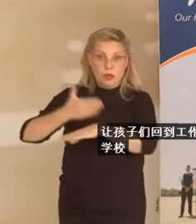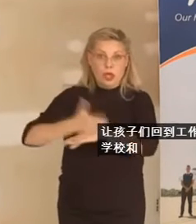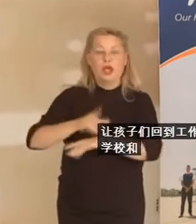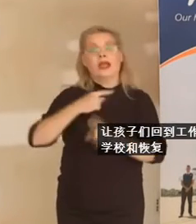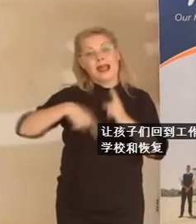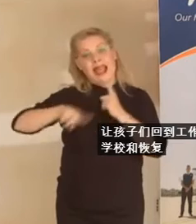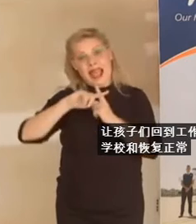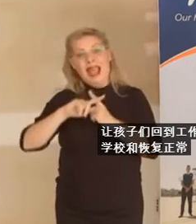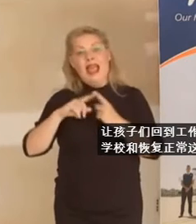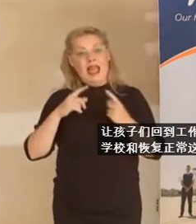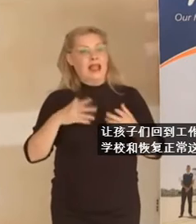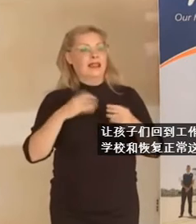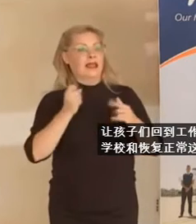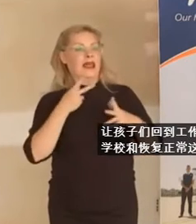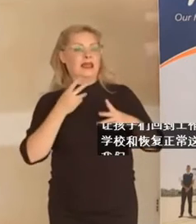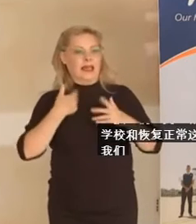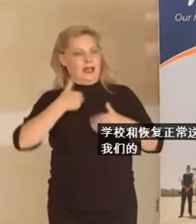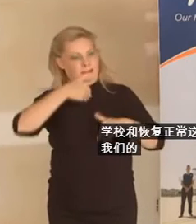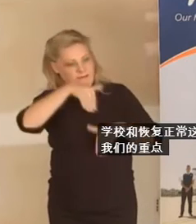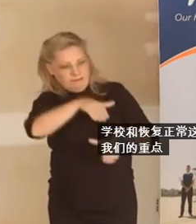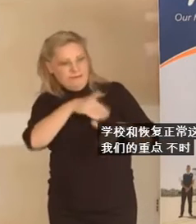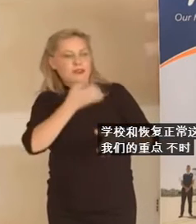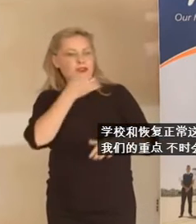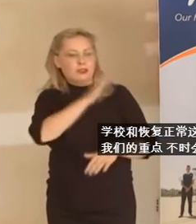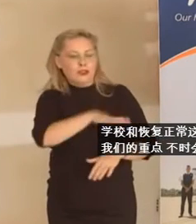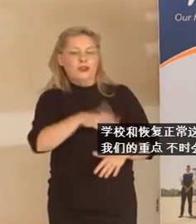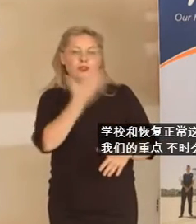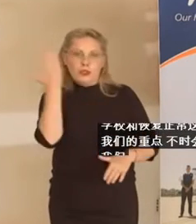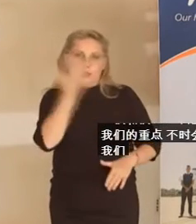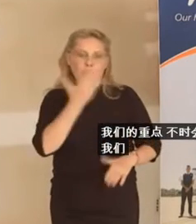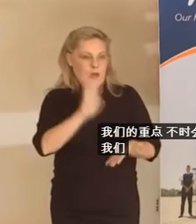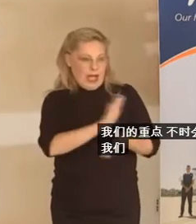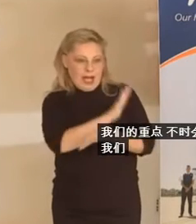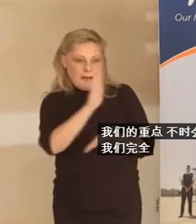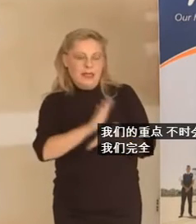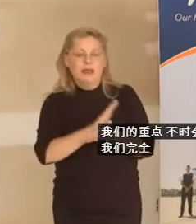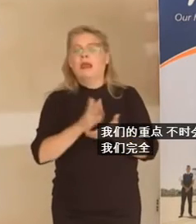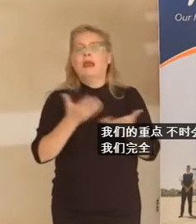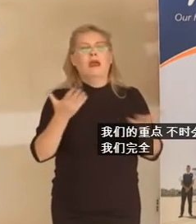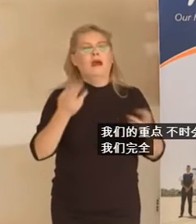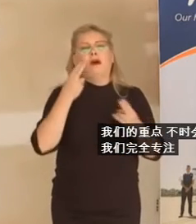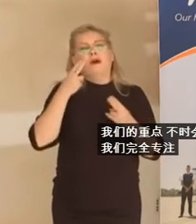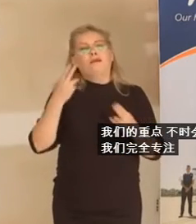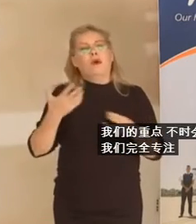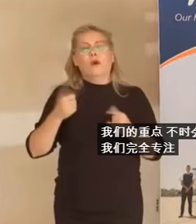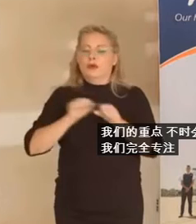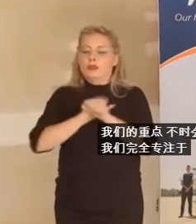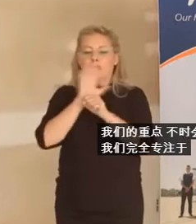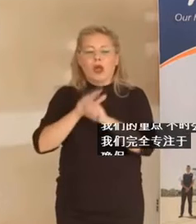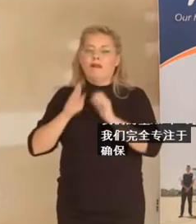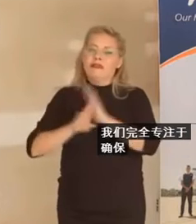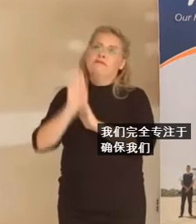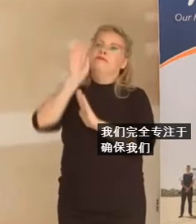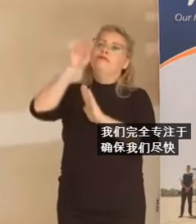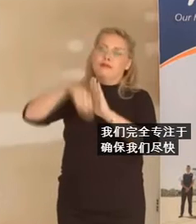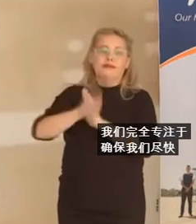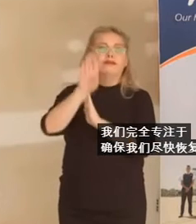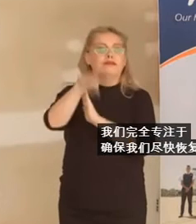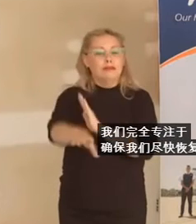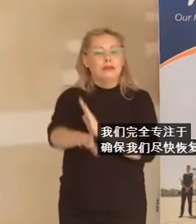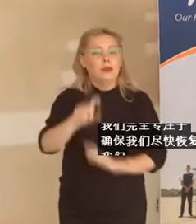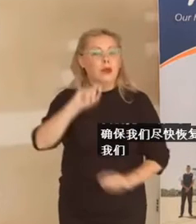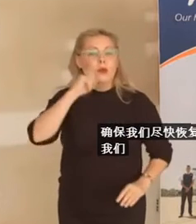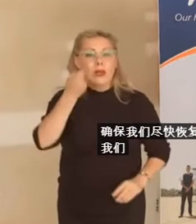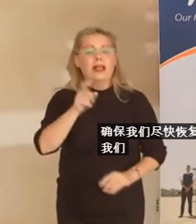to school and returning to normal. That's our focus. There'll be noise from time to time. We are completely focused on ensuring we get back